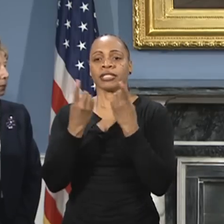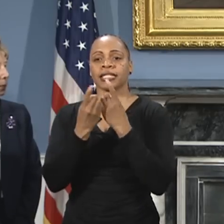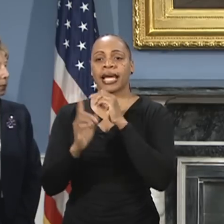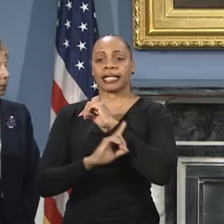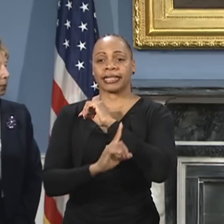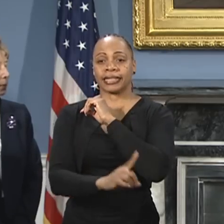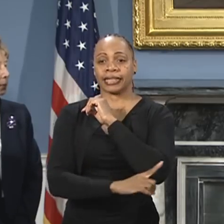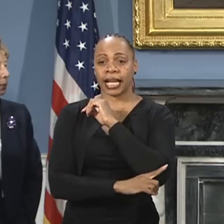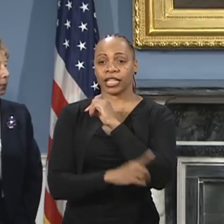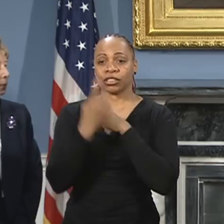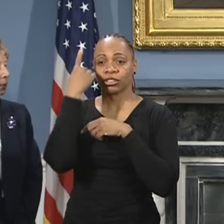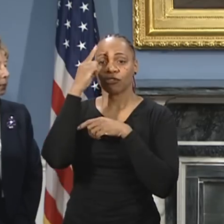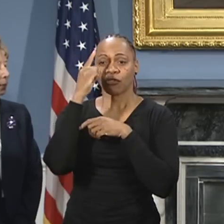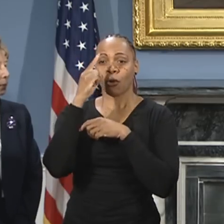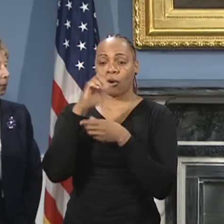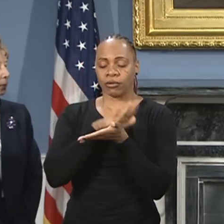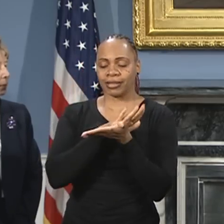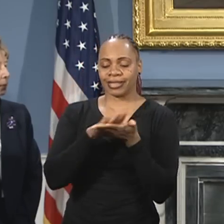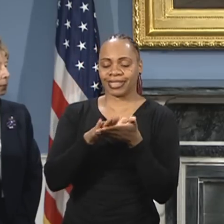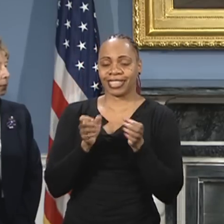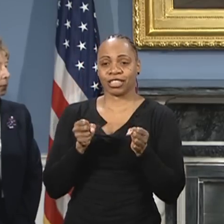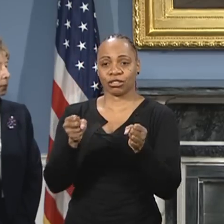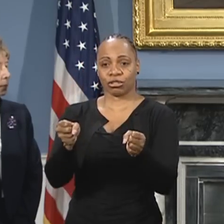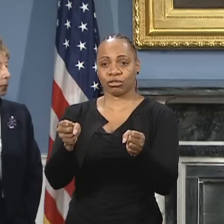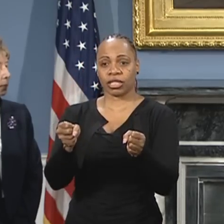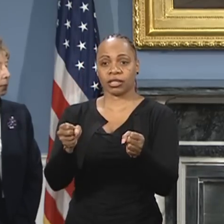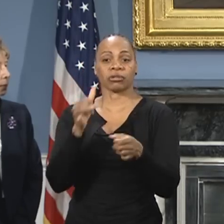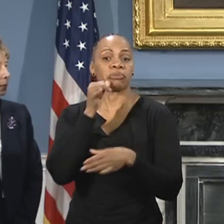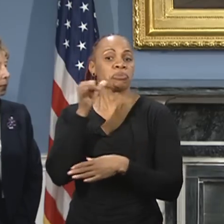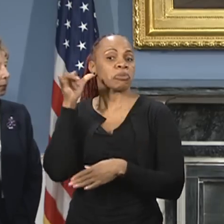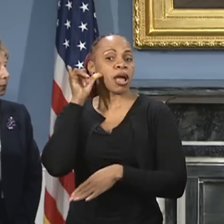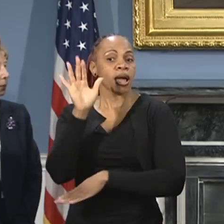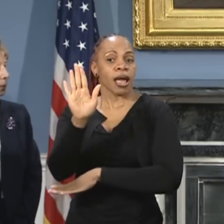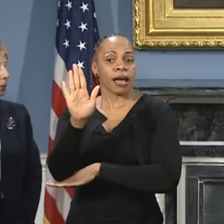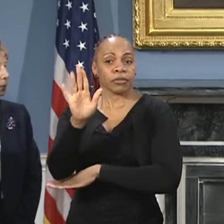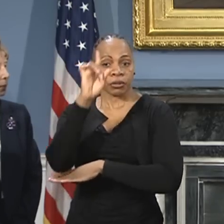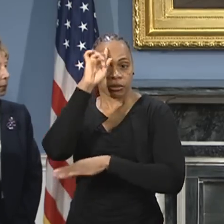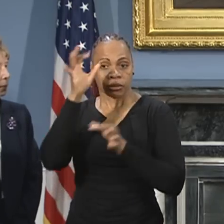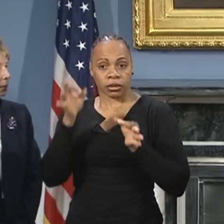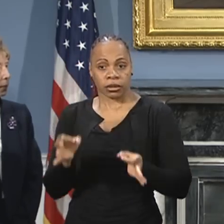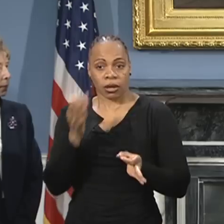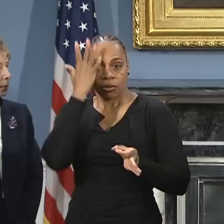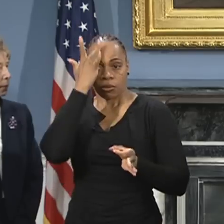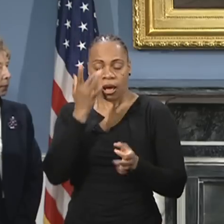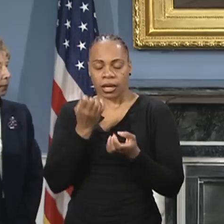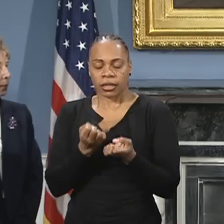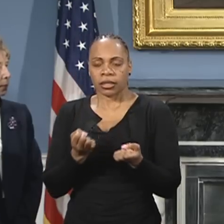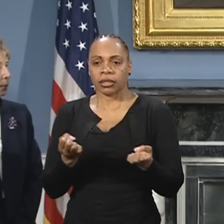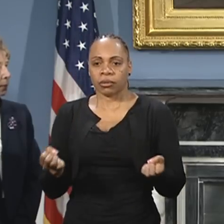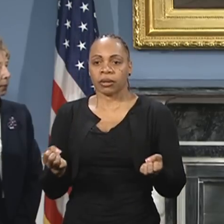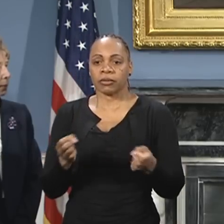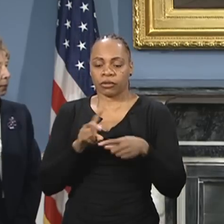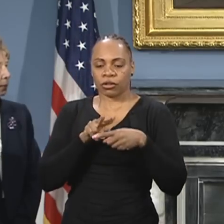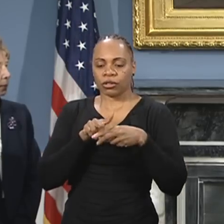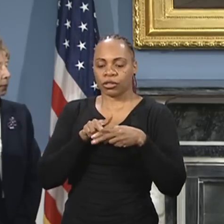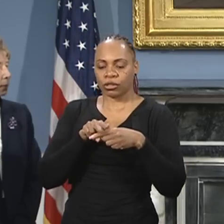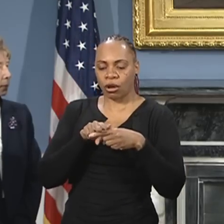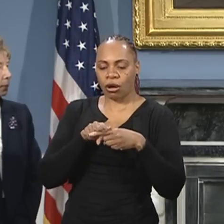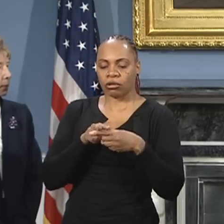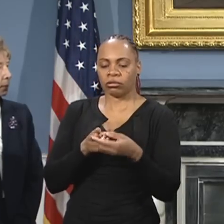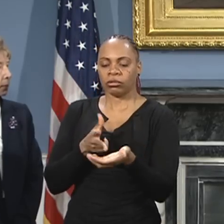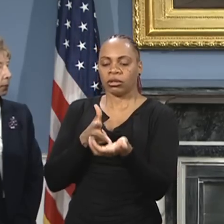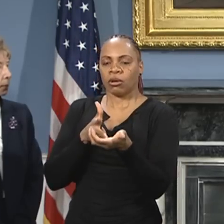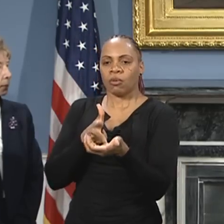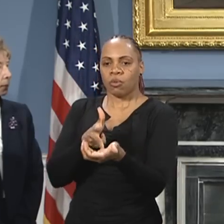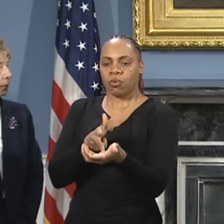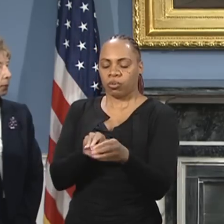decision yesterday afternoon. That allowed for the equipment, the salt spreading equipment, to be pre-positioned as